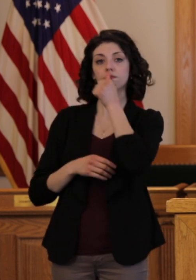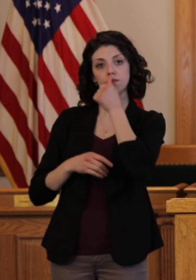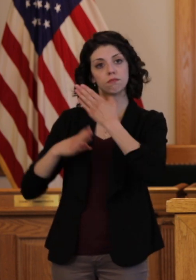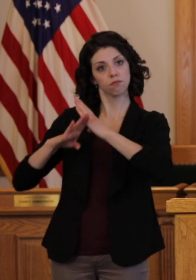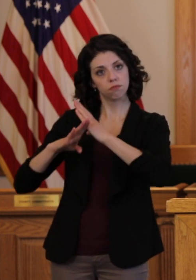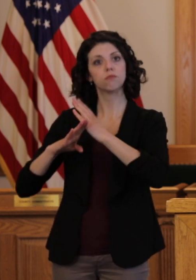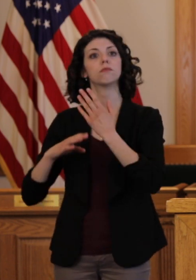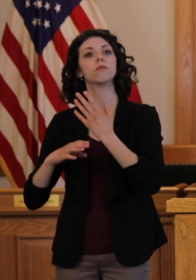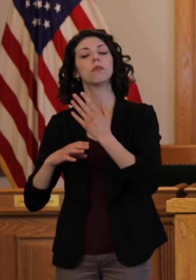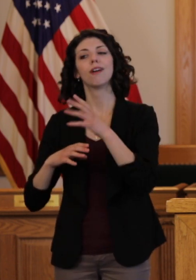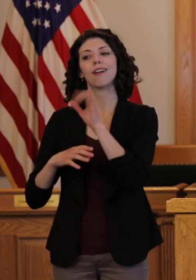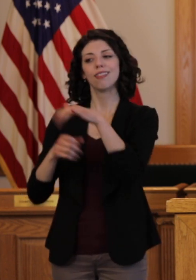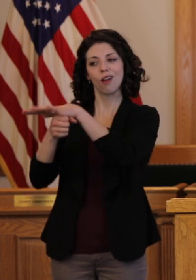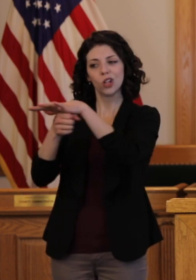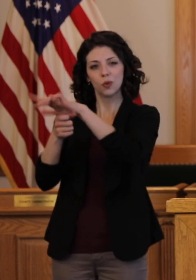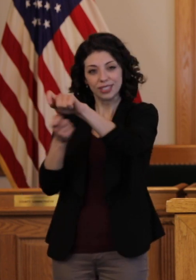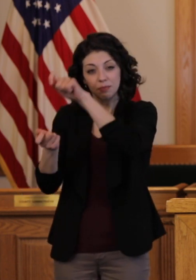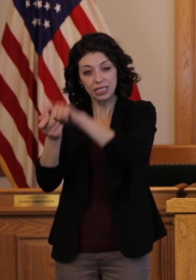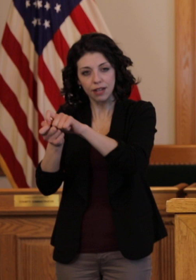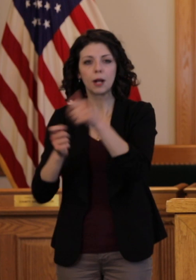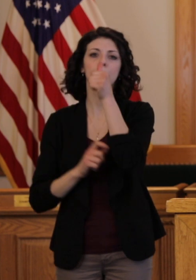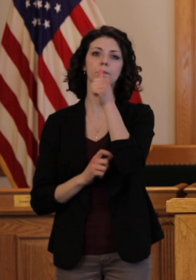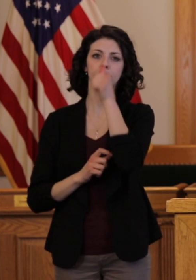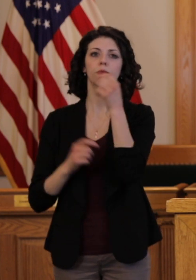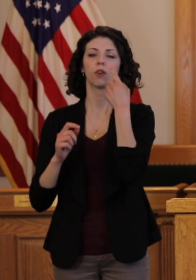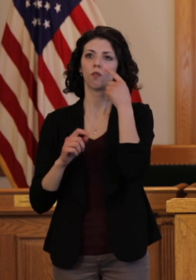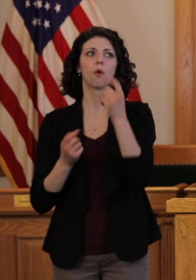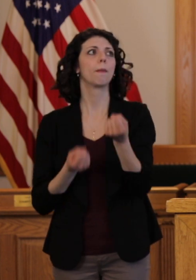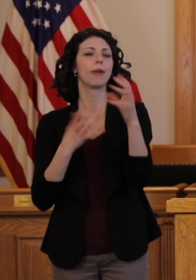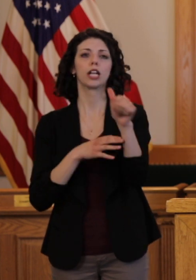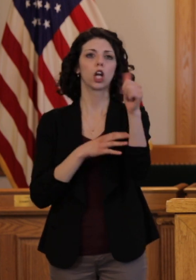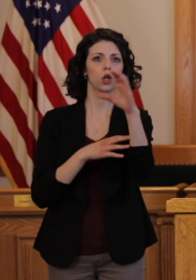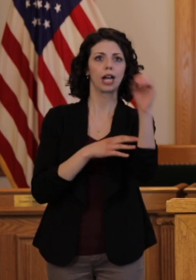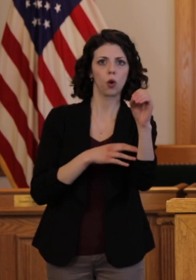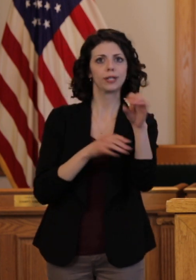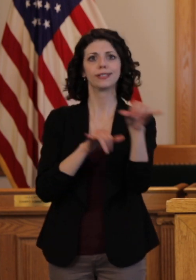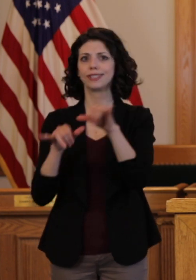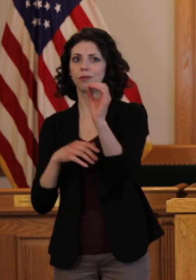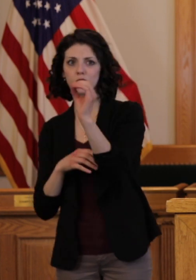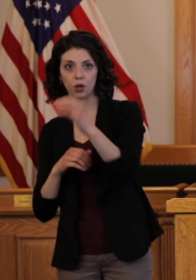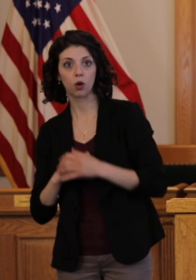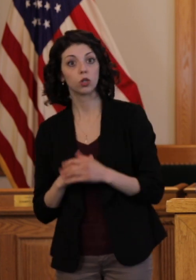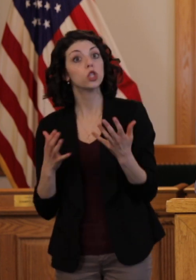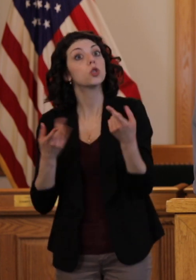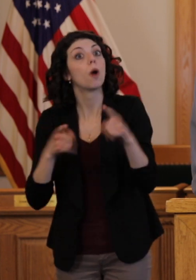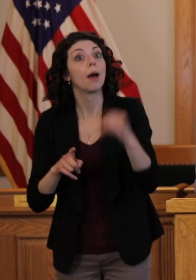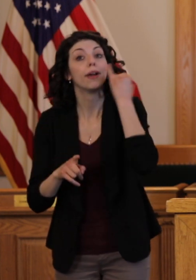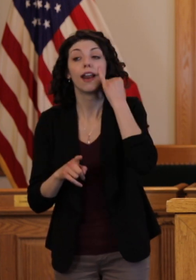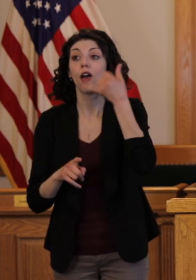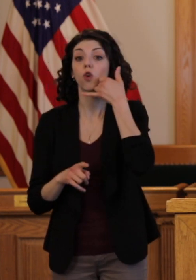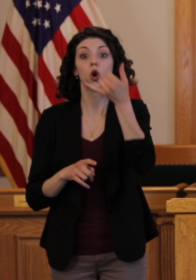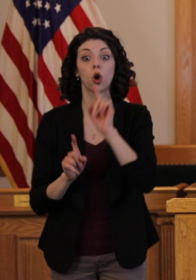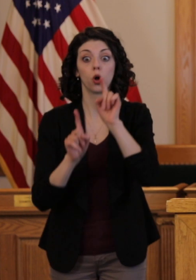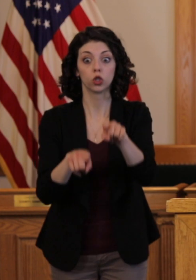these locations are kept confidential by Oswego County and many other counties. So, what happens if police, fire, or ambulance teams get called